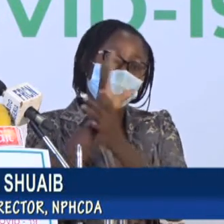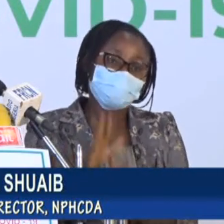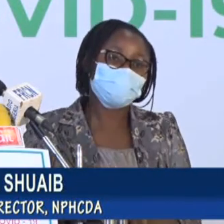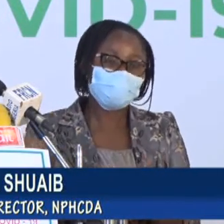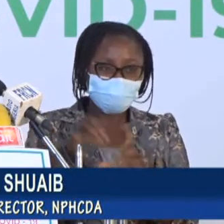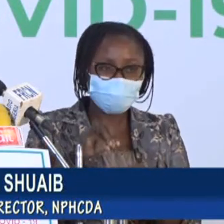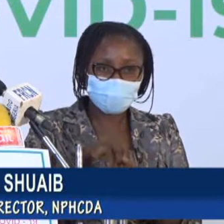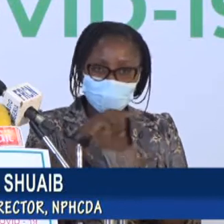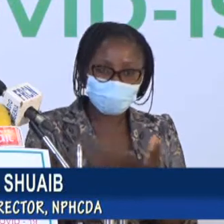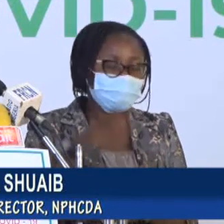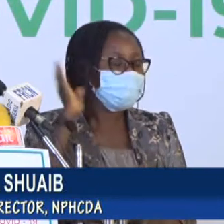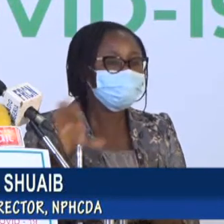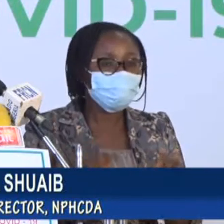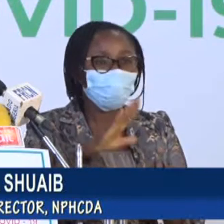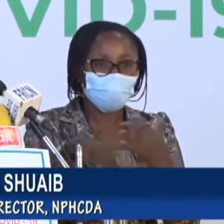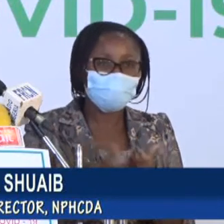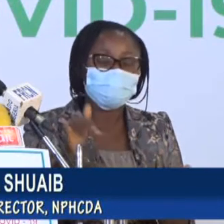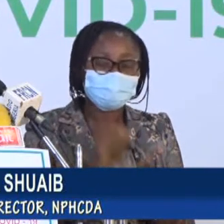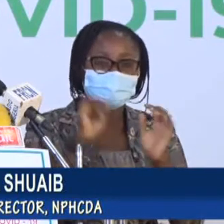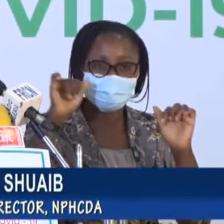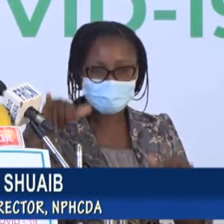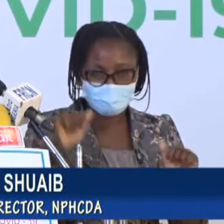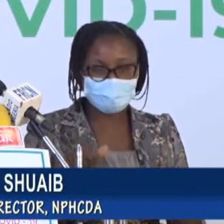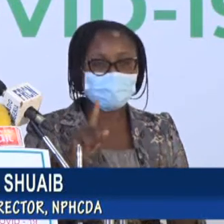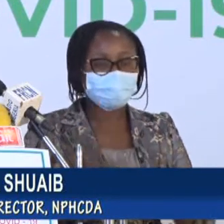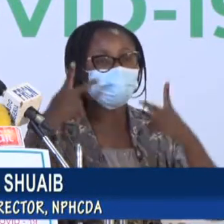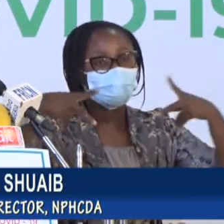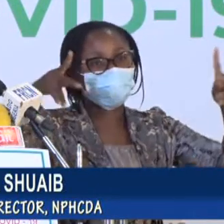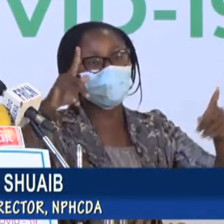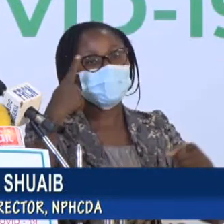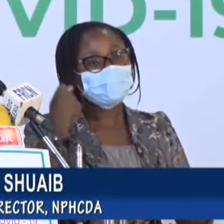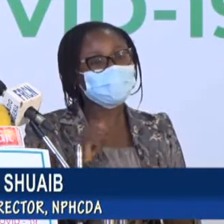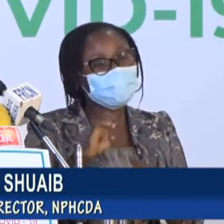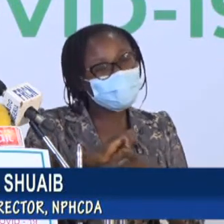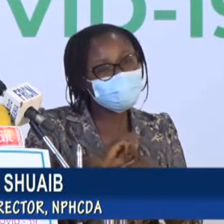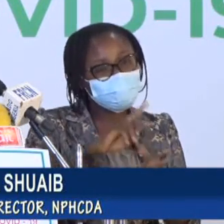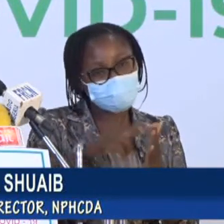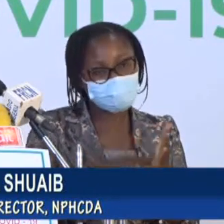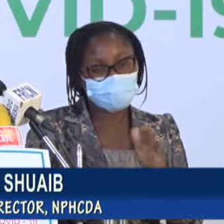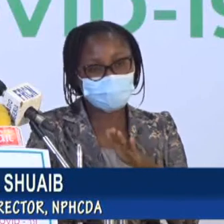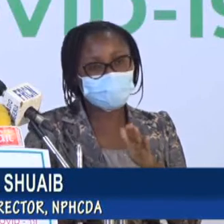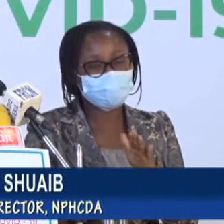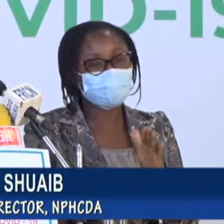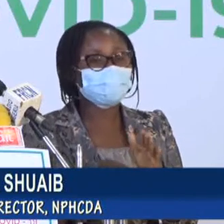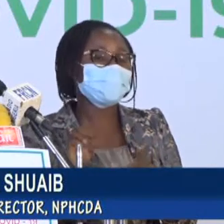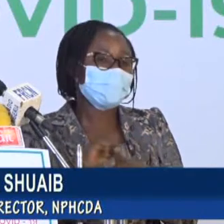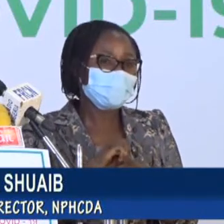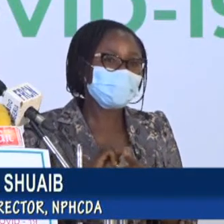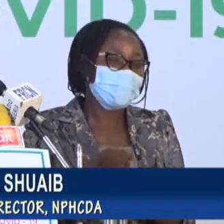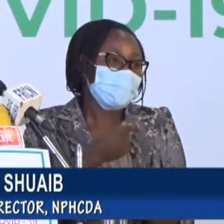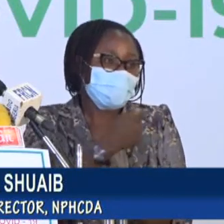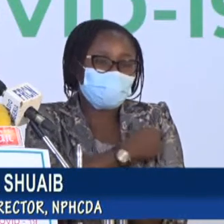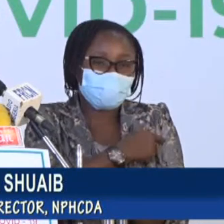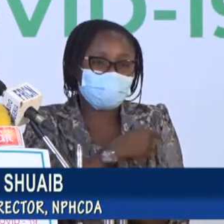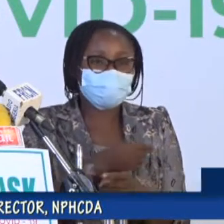intervention should do all that they can to promote the e-registration under the Electronic Immunization Data